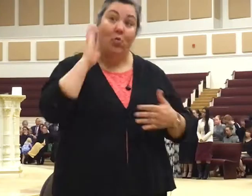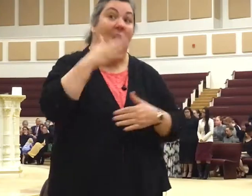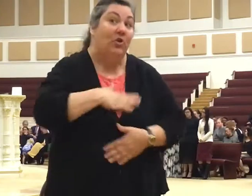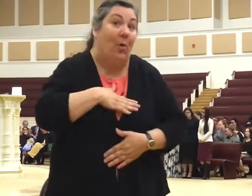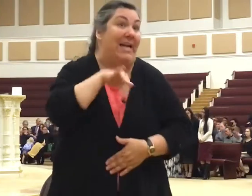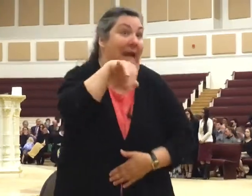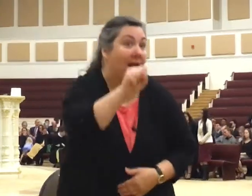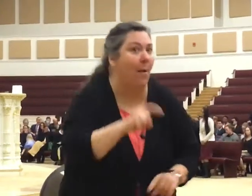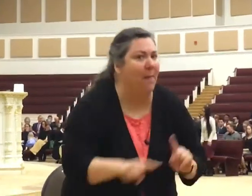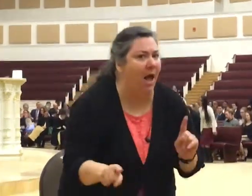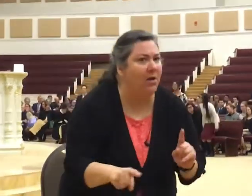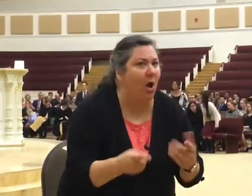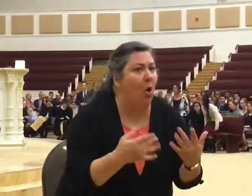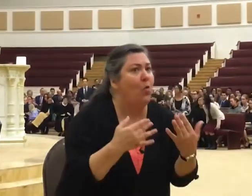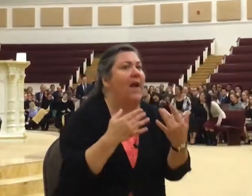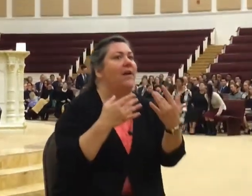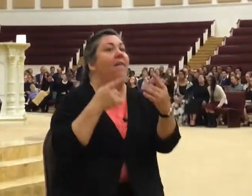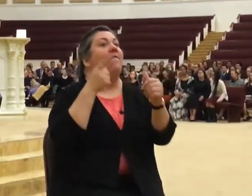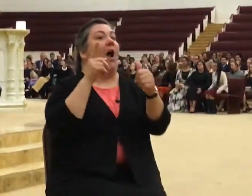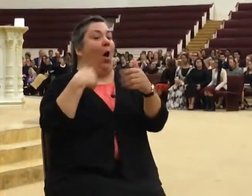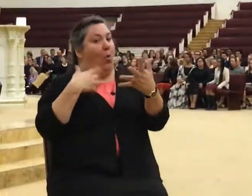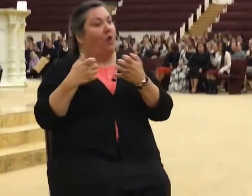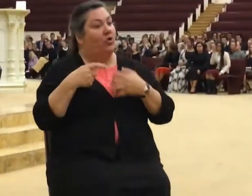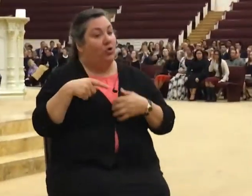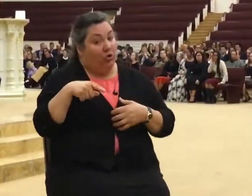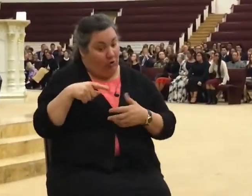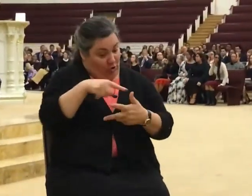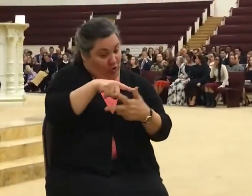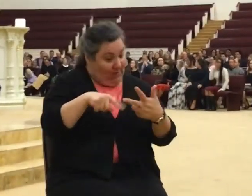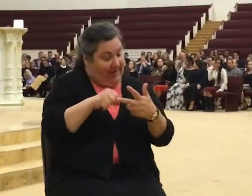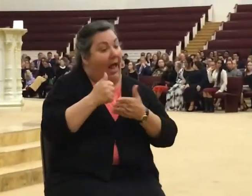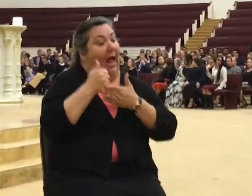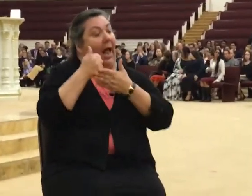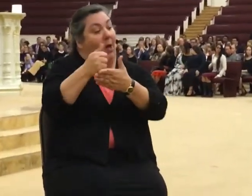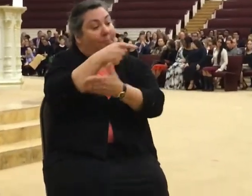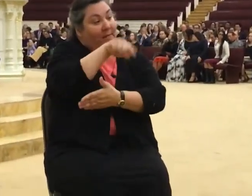but I don't want you enjoying it until you help somebody else find their place of promise.